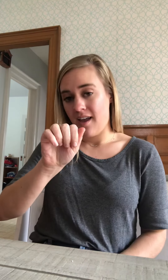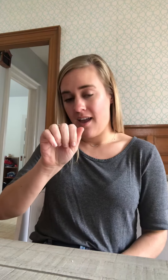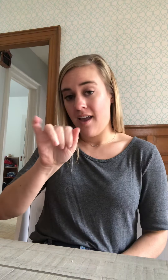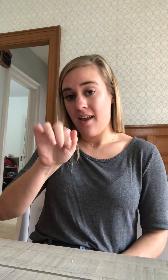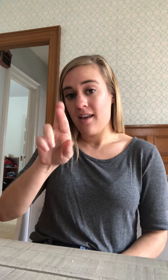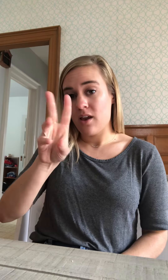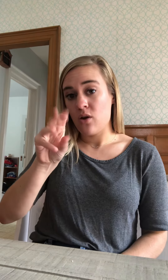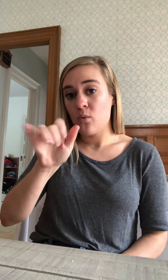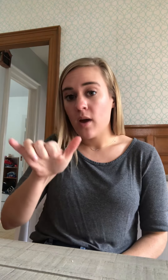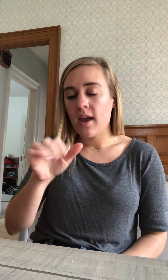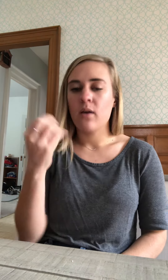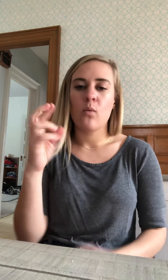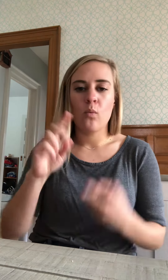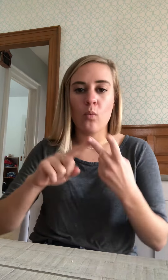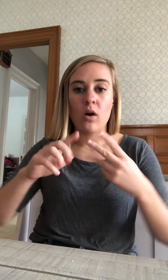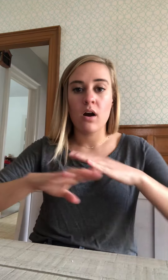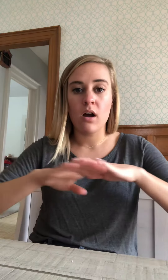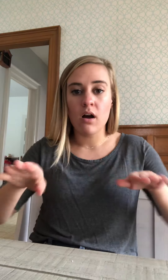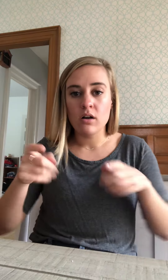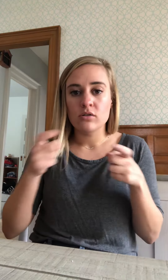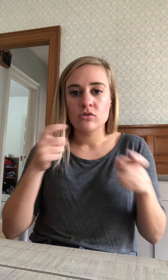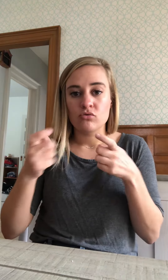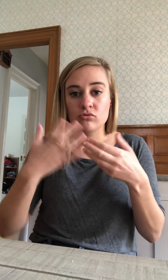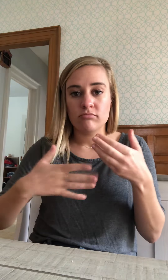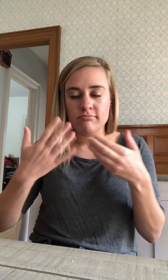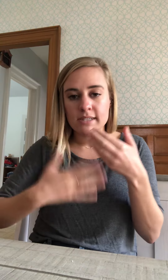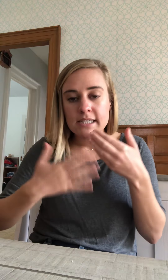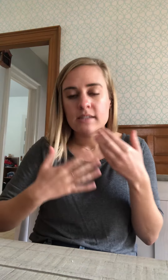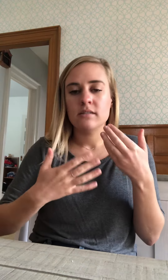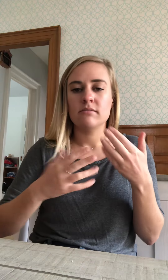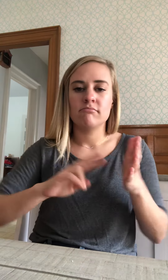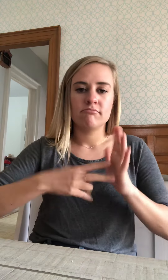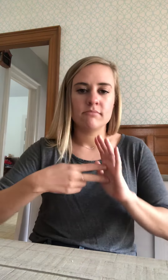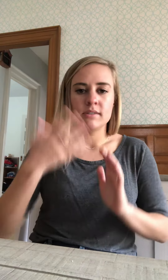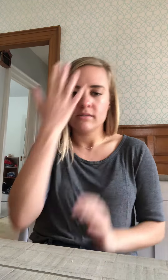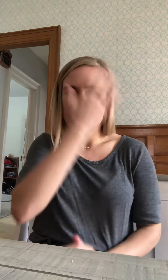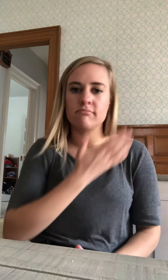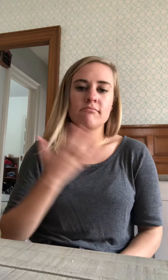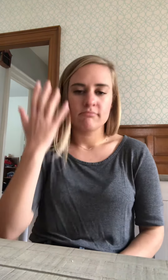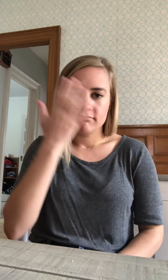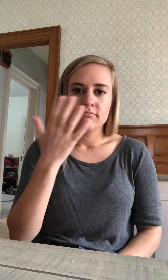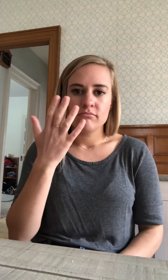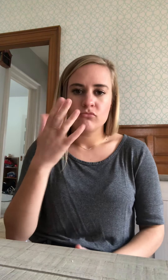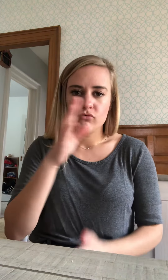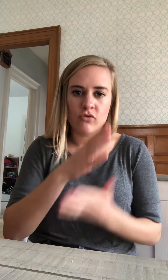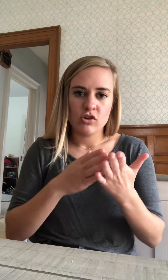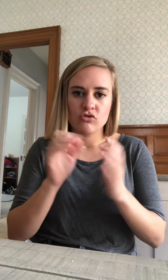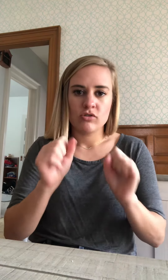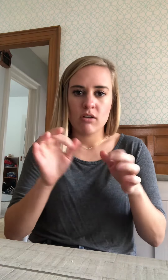uncontrolled bleeding, facial fractures can wait 1 to 2 weeks in many cases before they have to be managed.